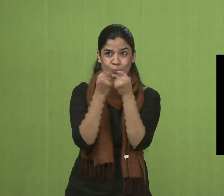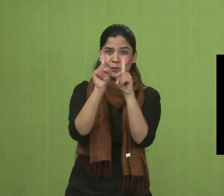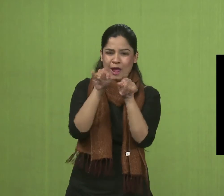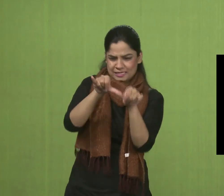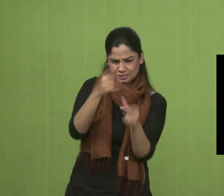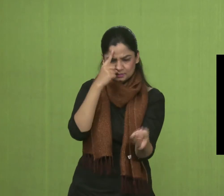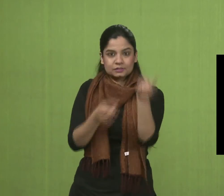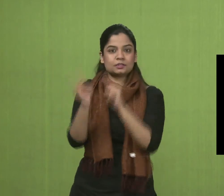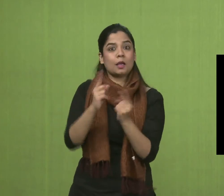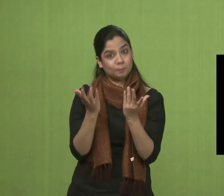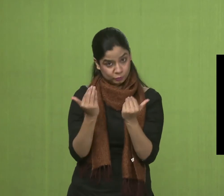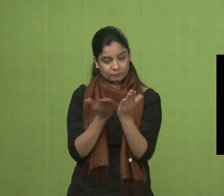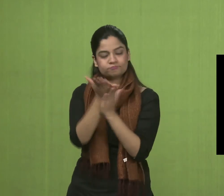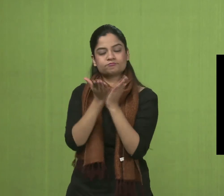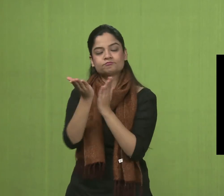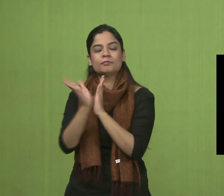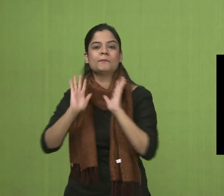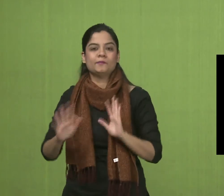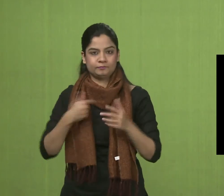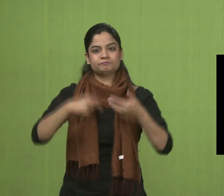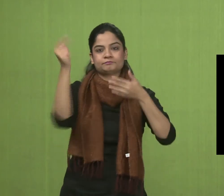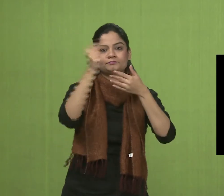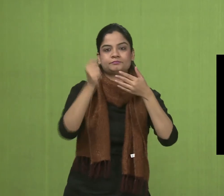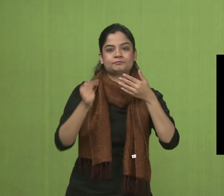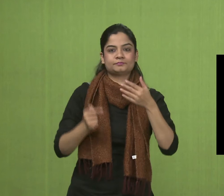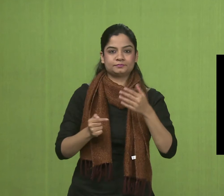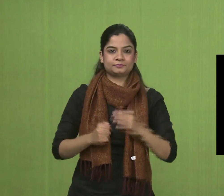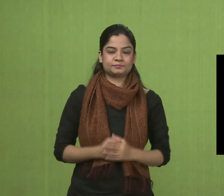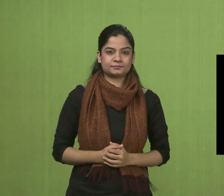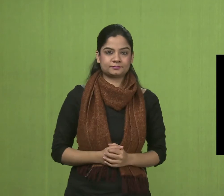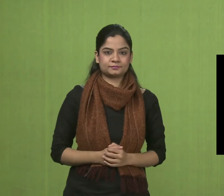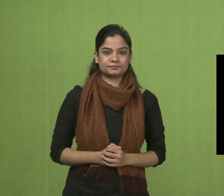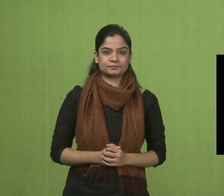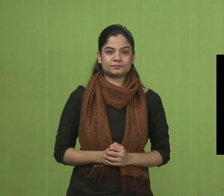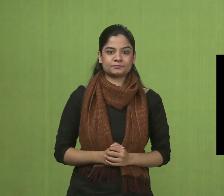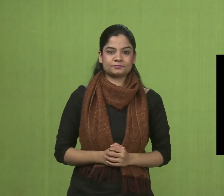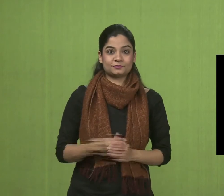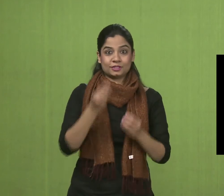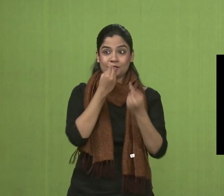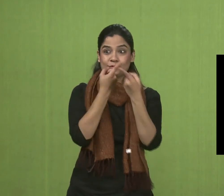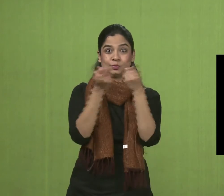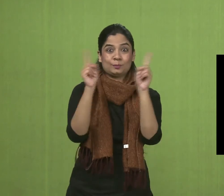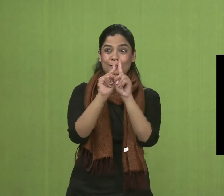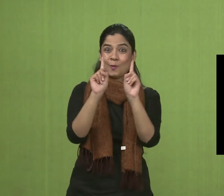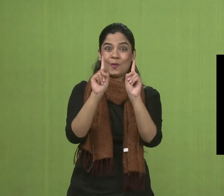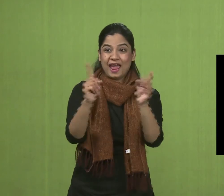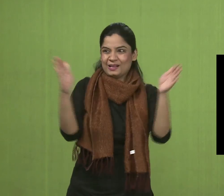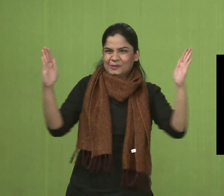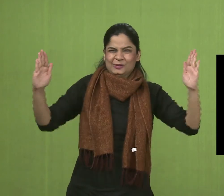can adjust in one room. How we can do that? Let me explain. So if the household is very small,